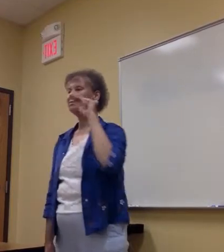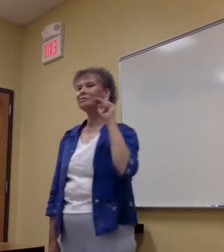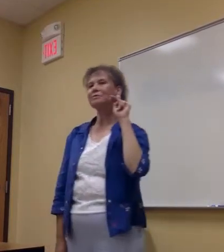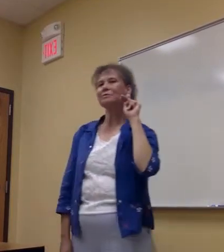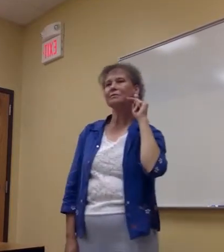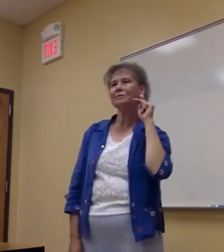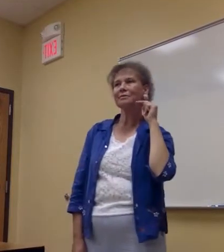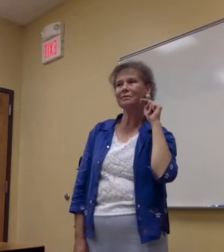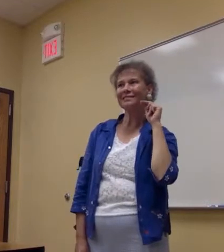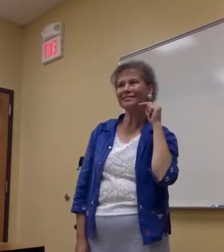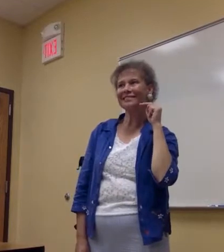Niece.